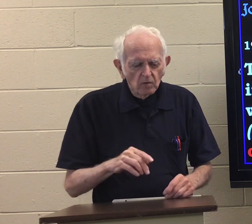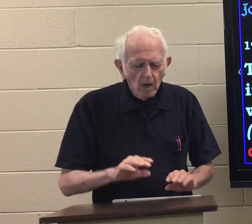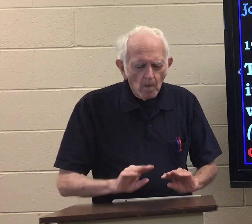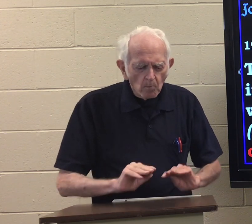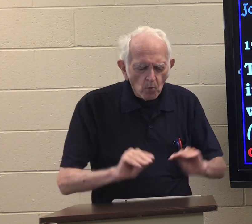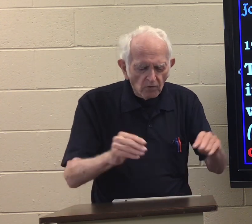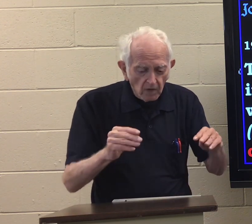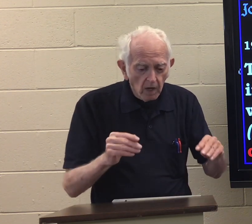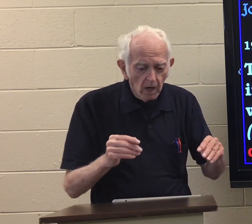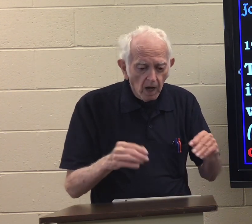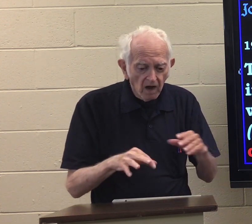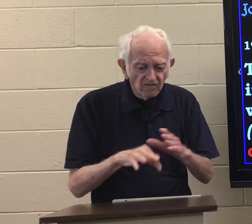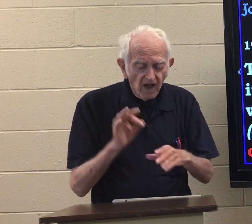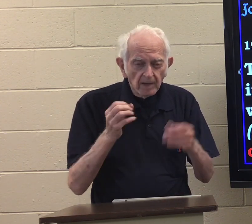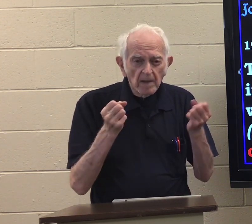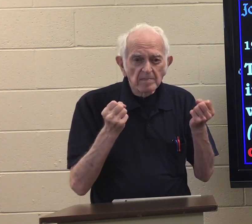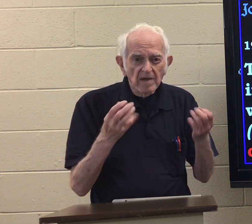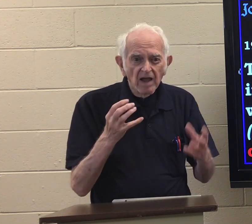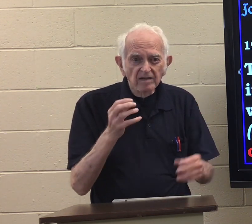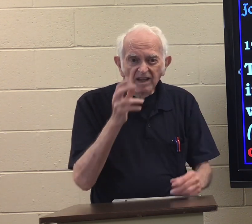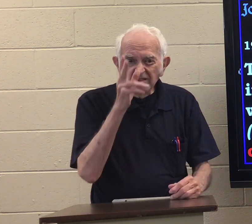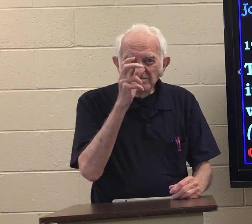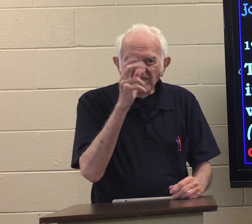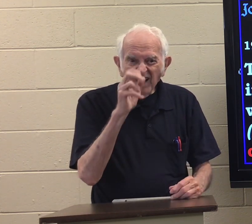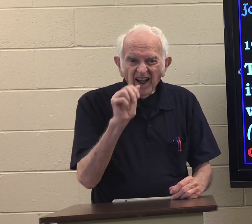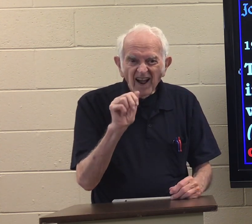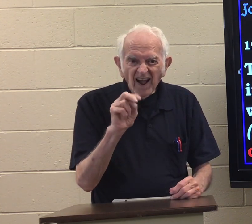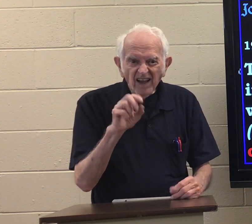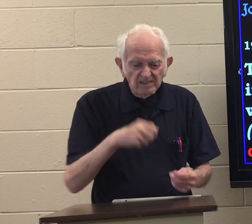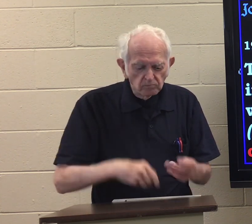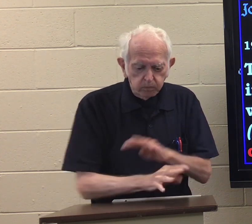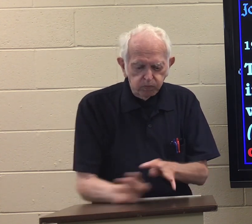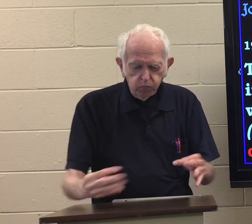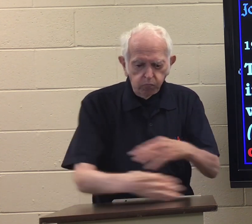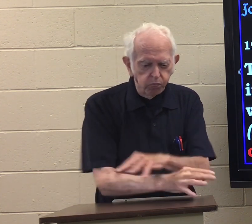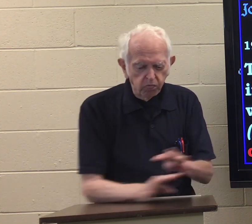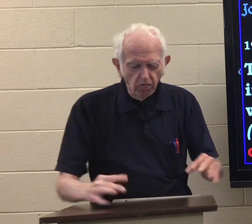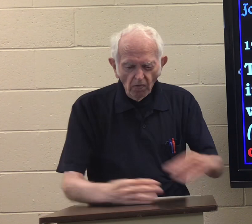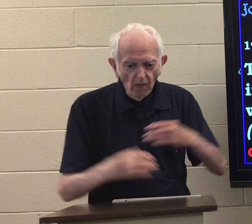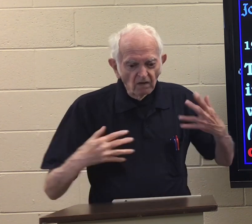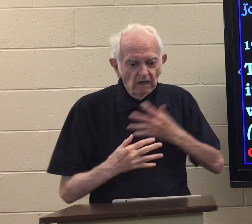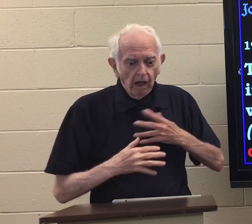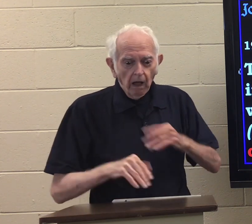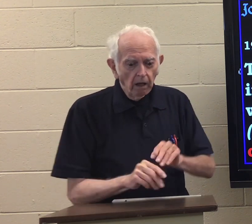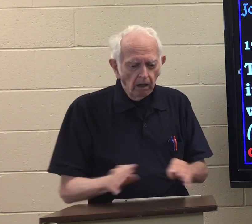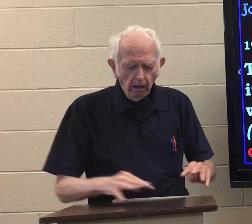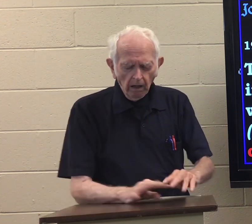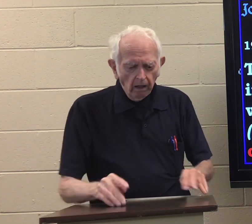some wood or something, and you move it and you find ants are scrambling around, they're afraid.